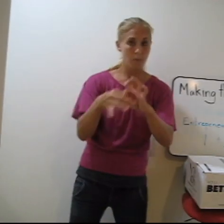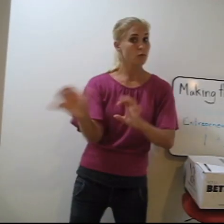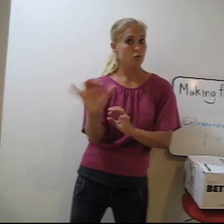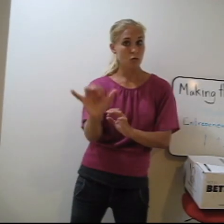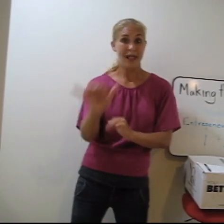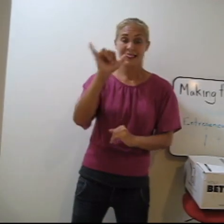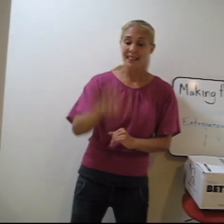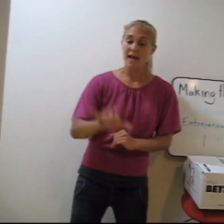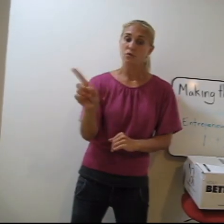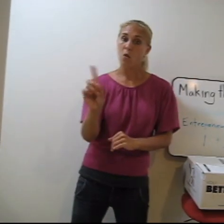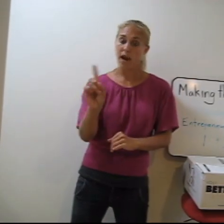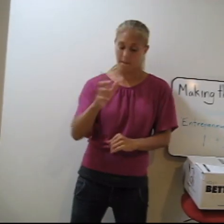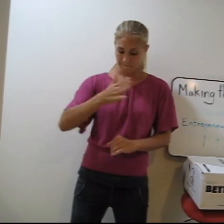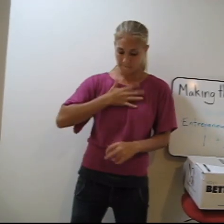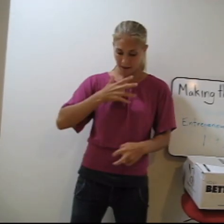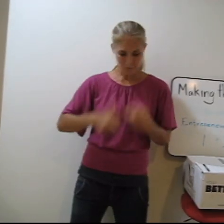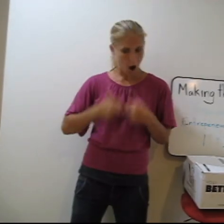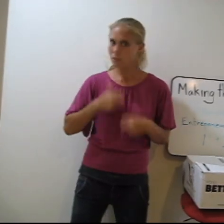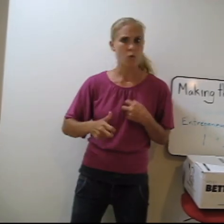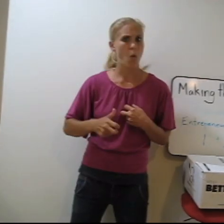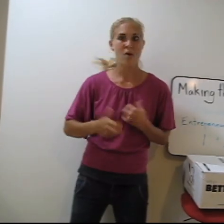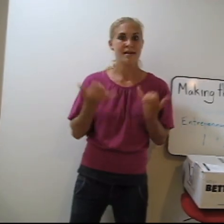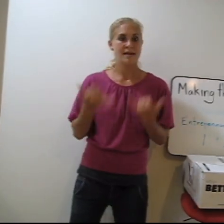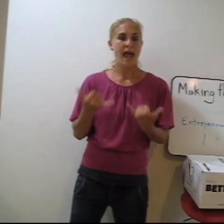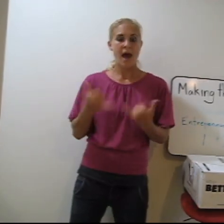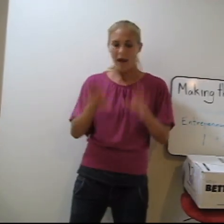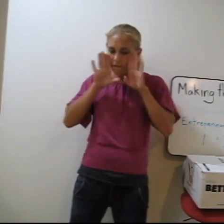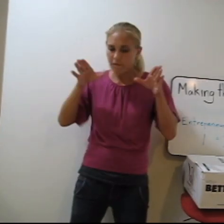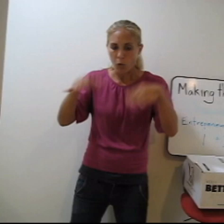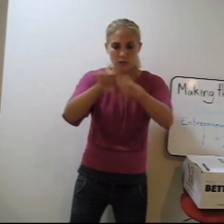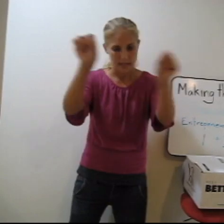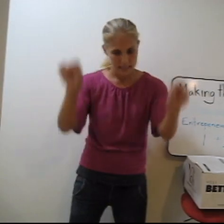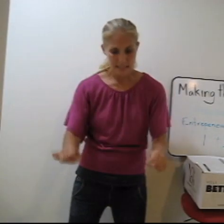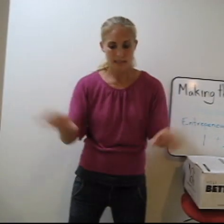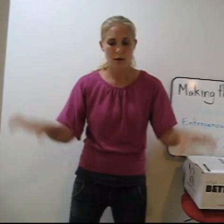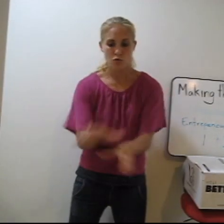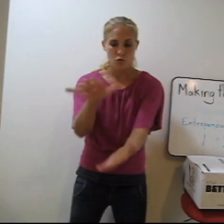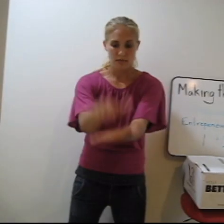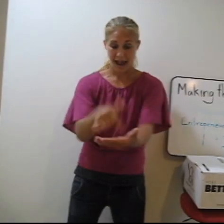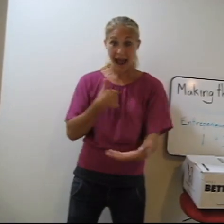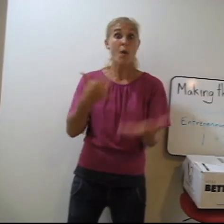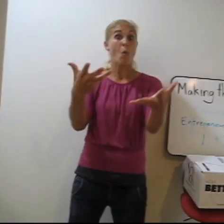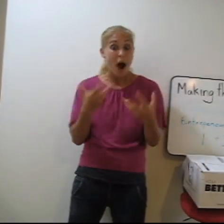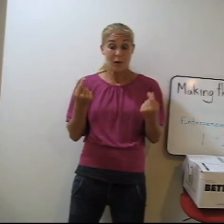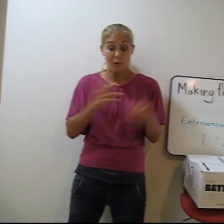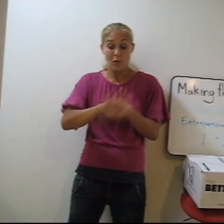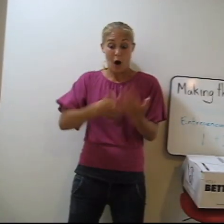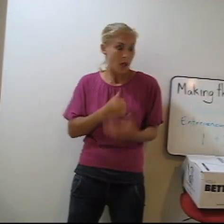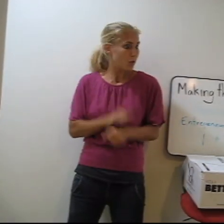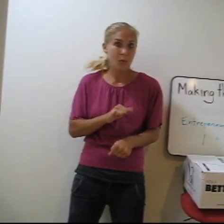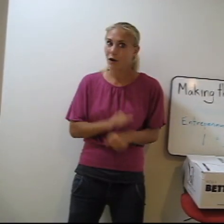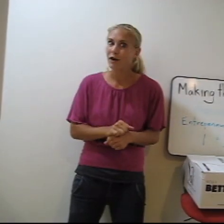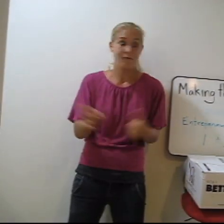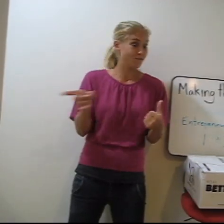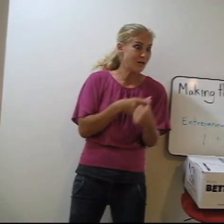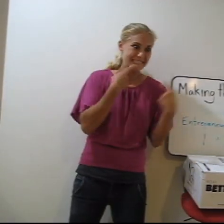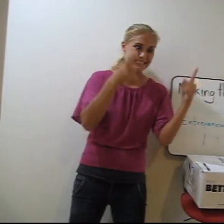from being about you to being about the system. You don't want to do all the work. First of all, it won't work, and you will kill